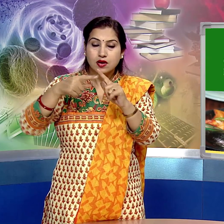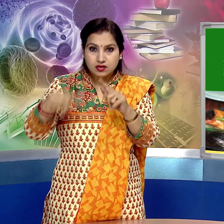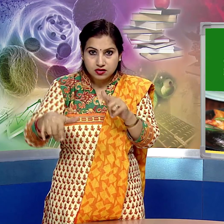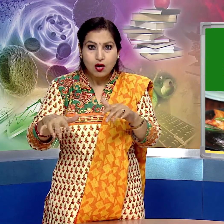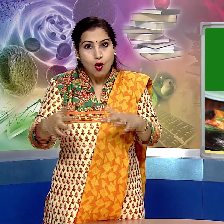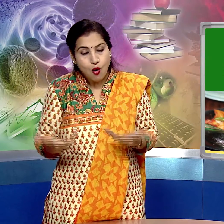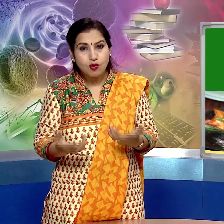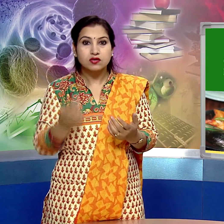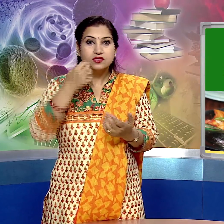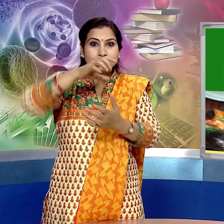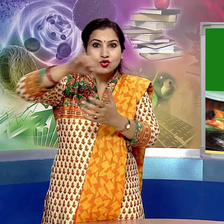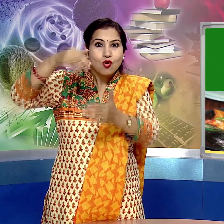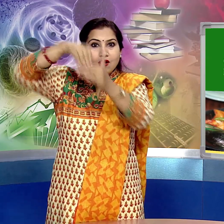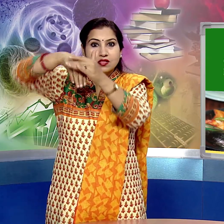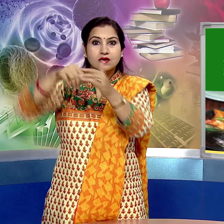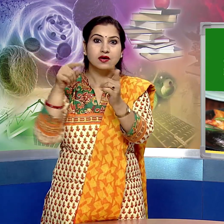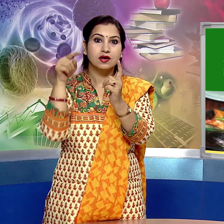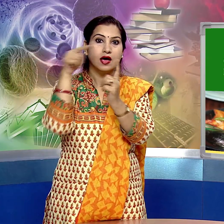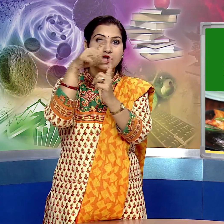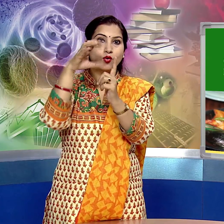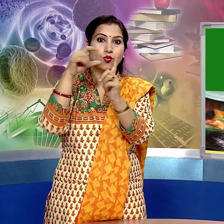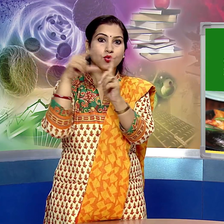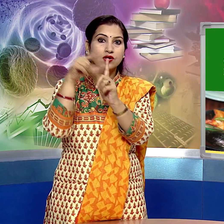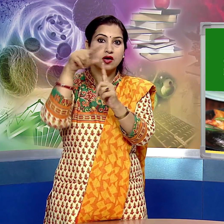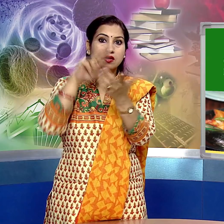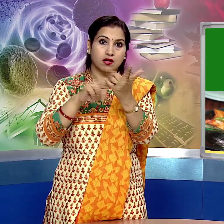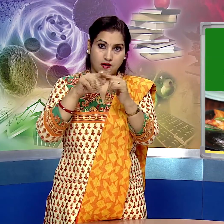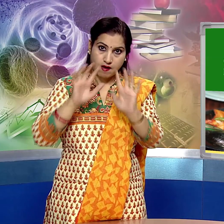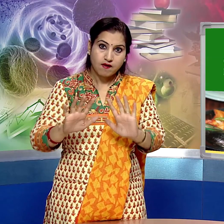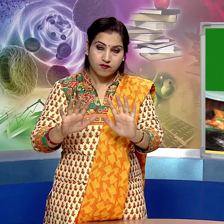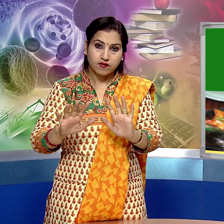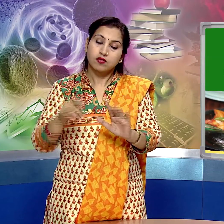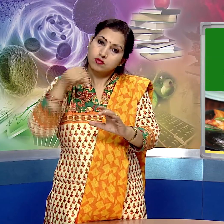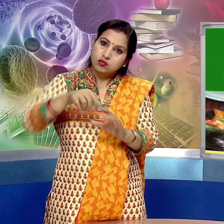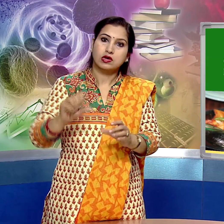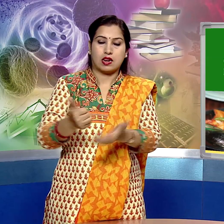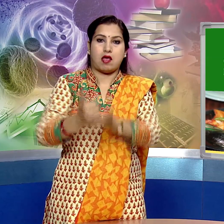iodized salt, that is salt fortified with iodine.